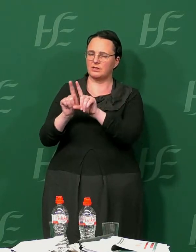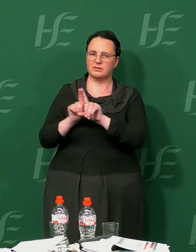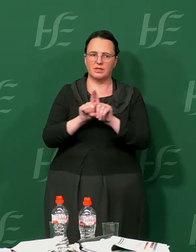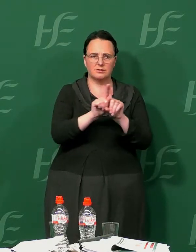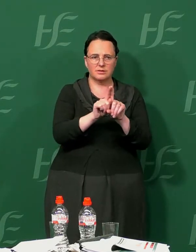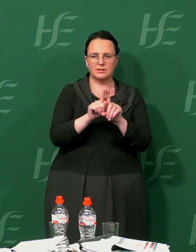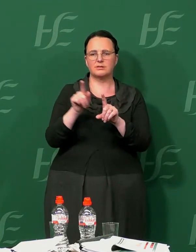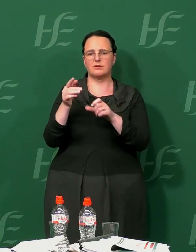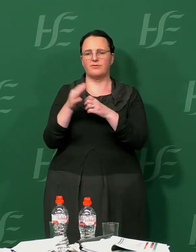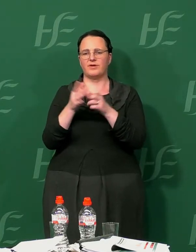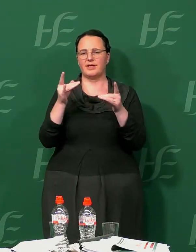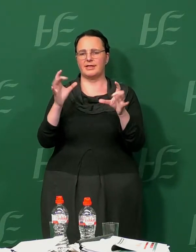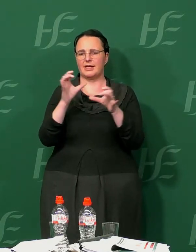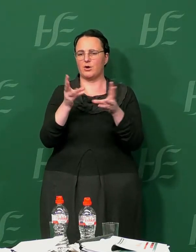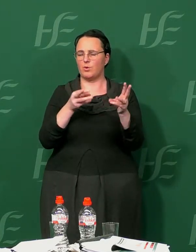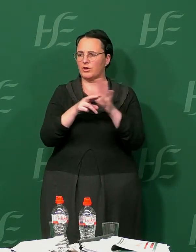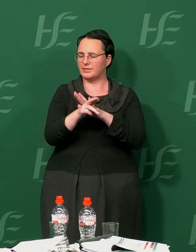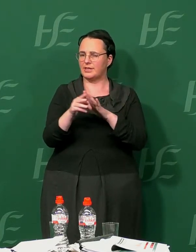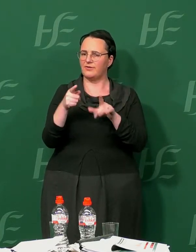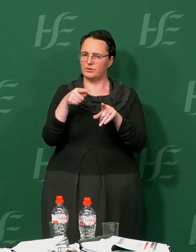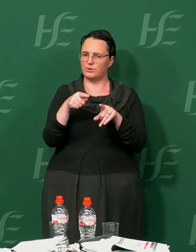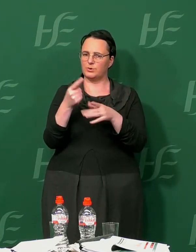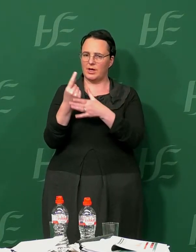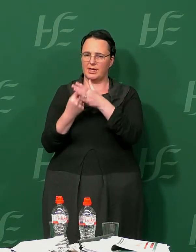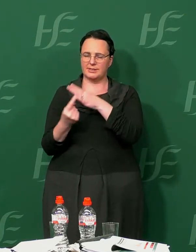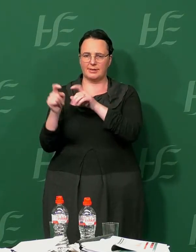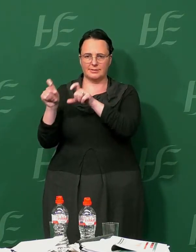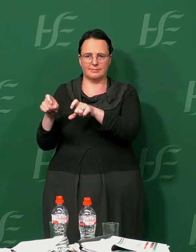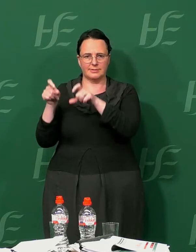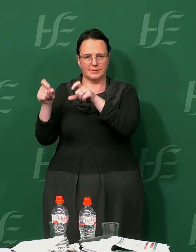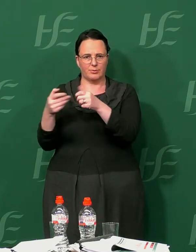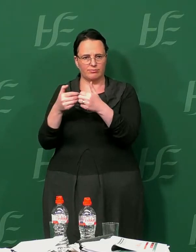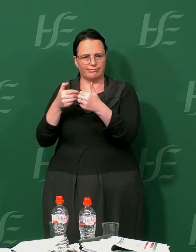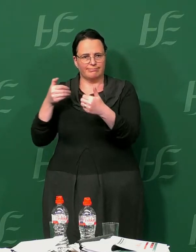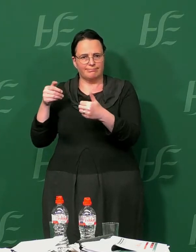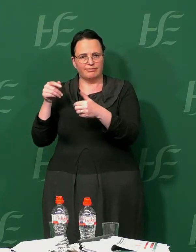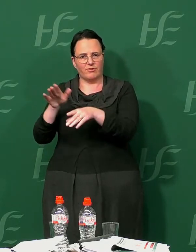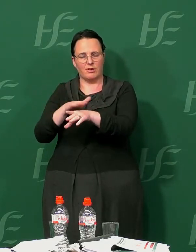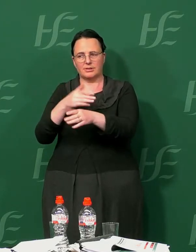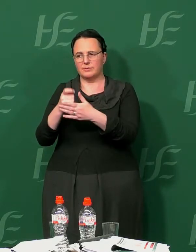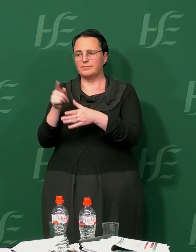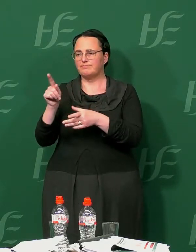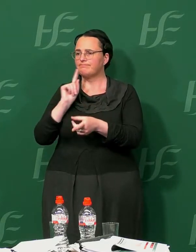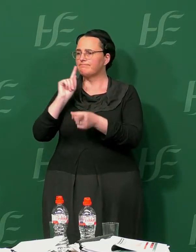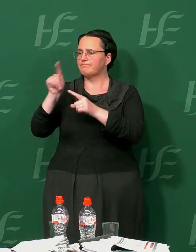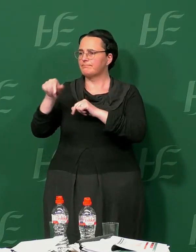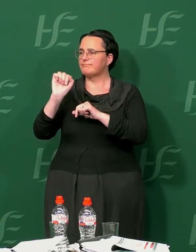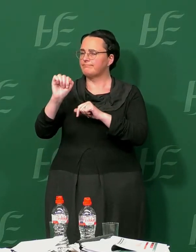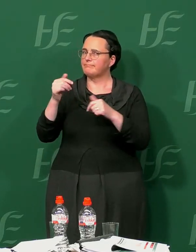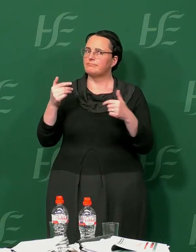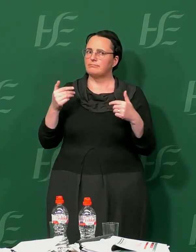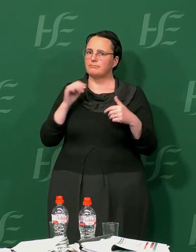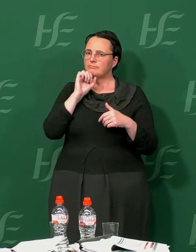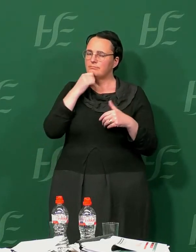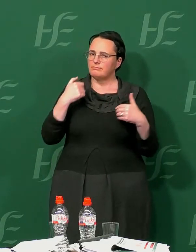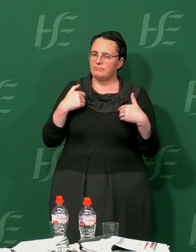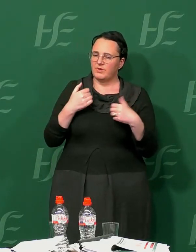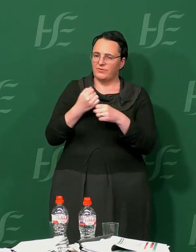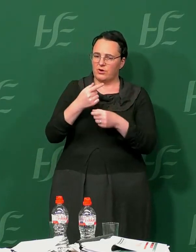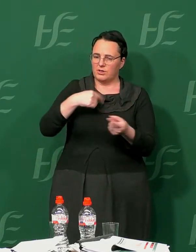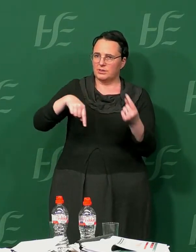for longer? Yeah, and that's one of the very significant concerns for us, to protect healthcare workers, and